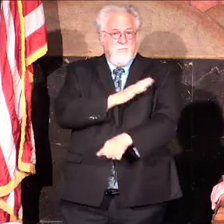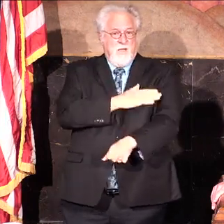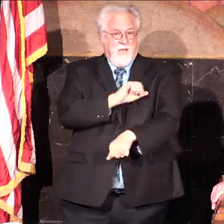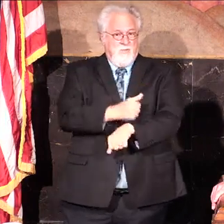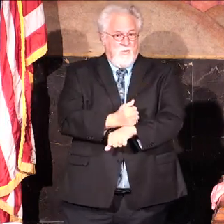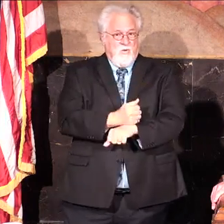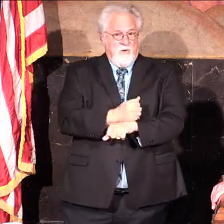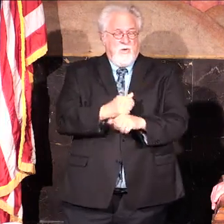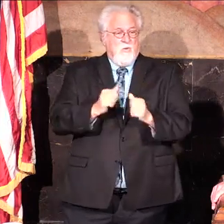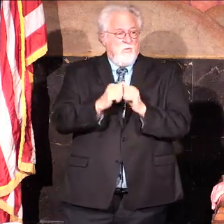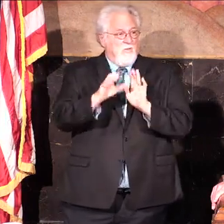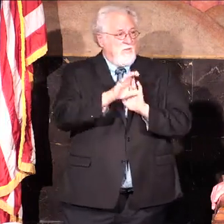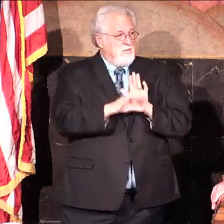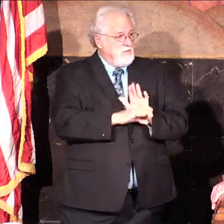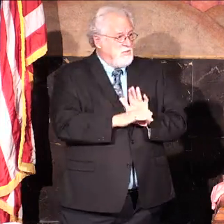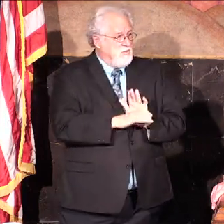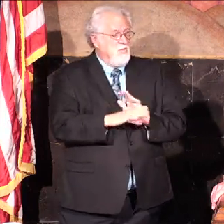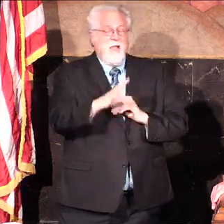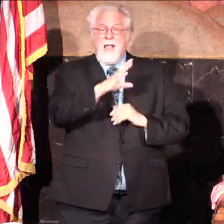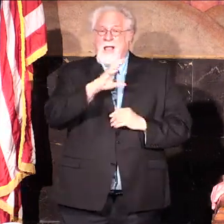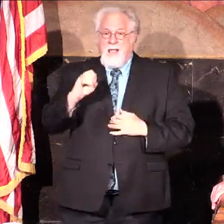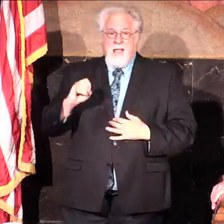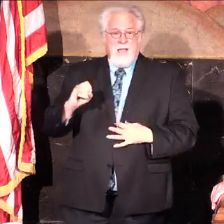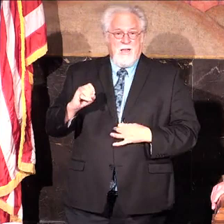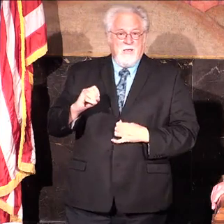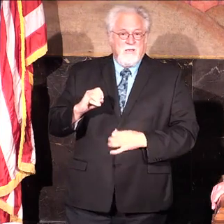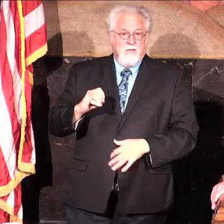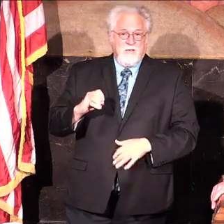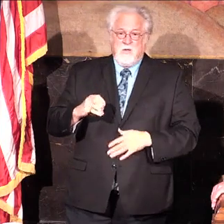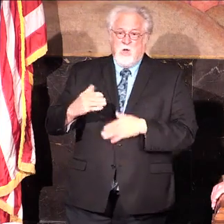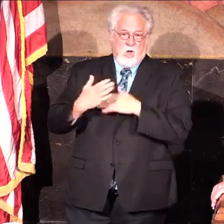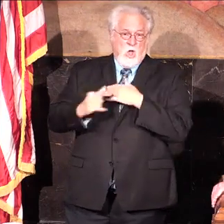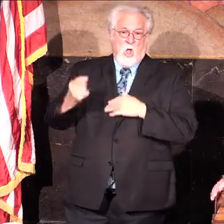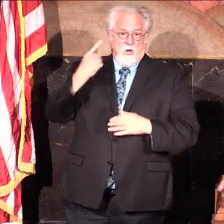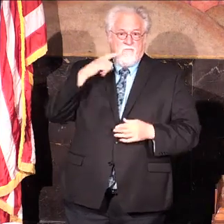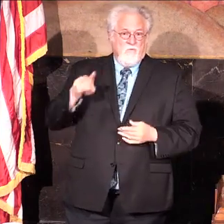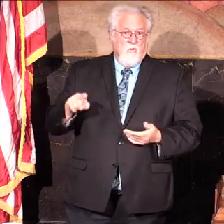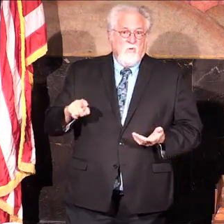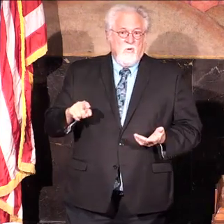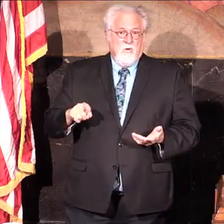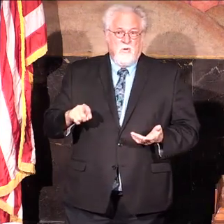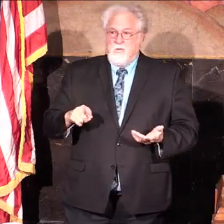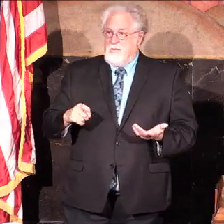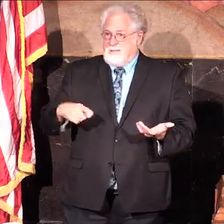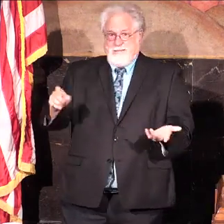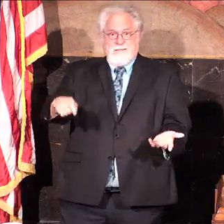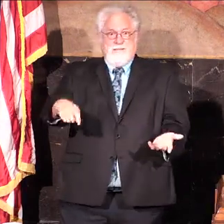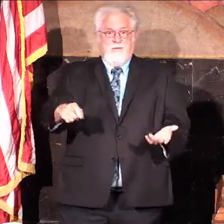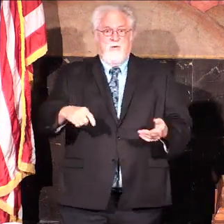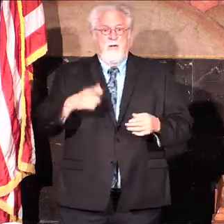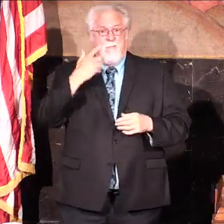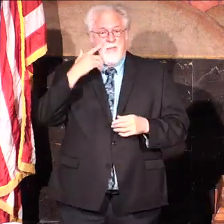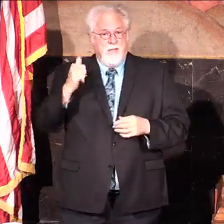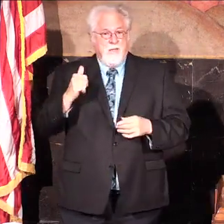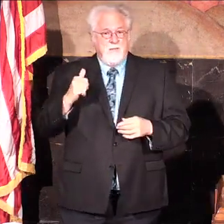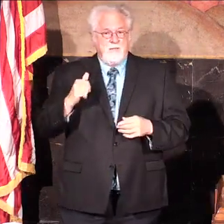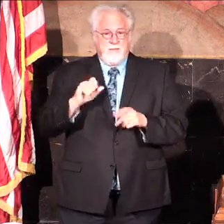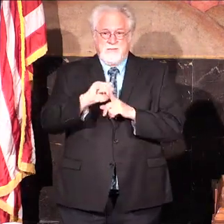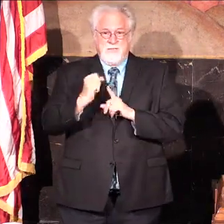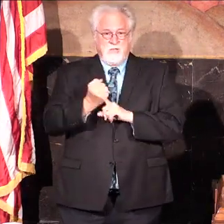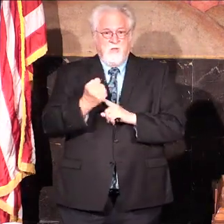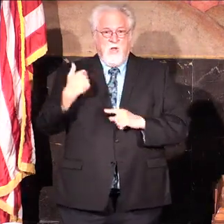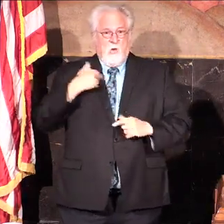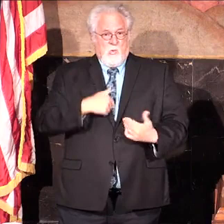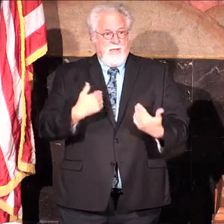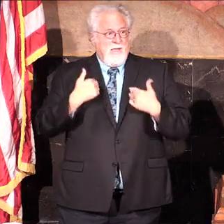have under the Constitution, and warranted, and in fact, just absolutely necessary because of the situation